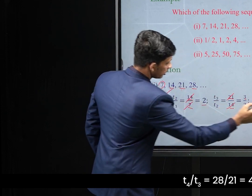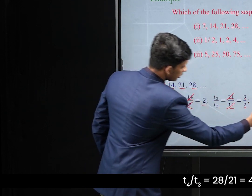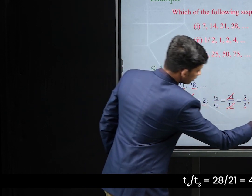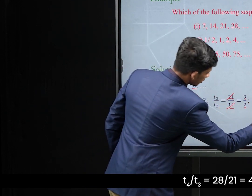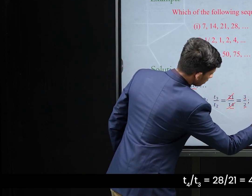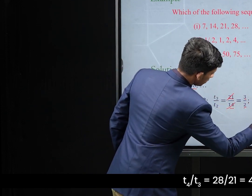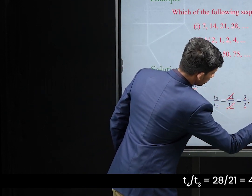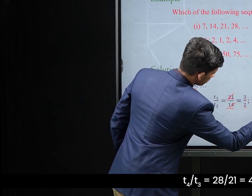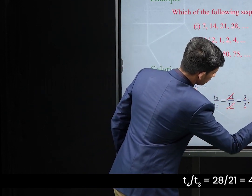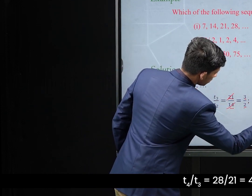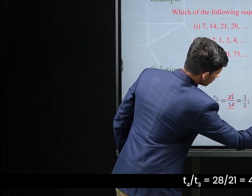which is equal to 4 by 3.